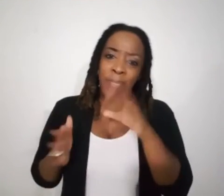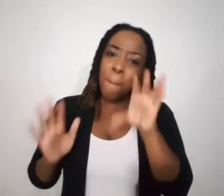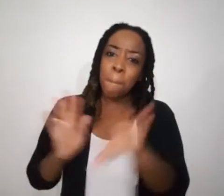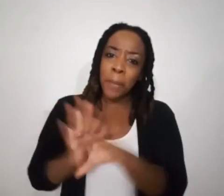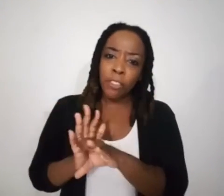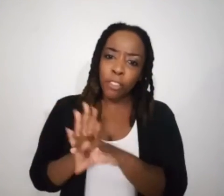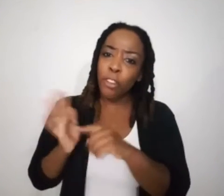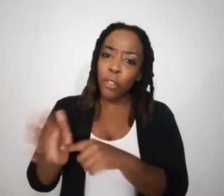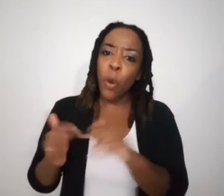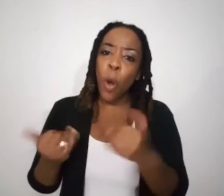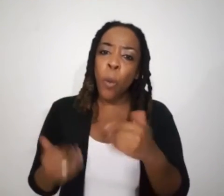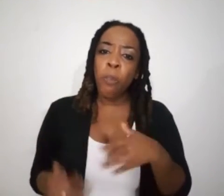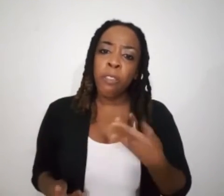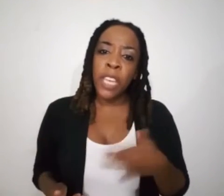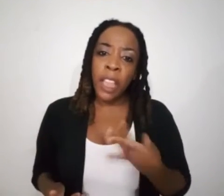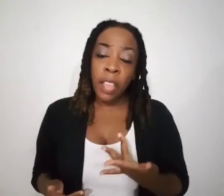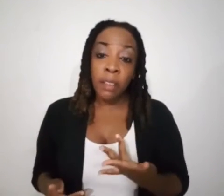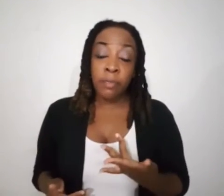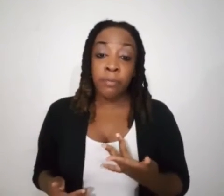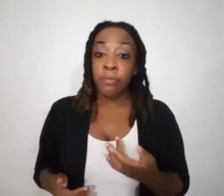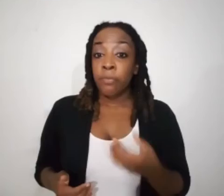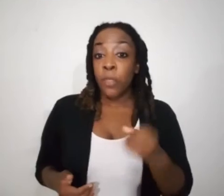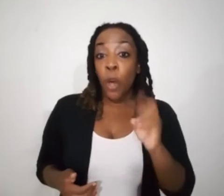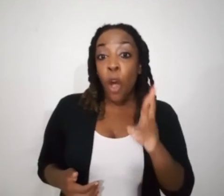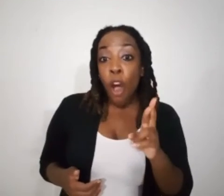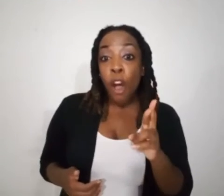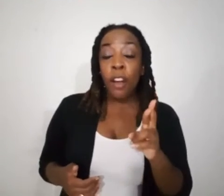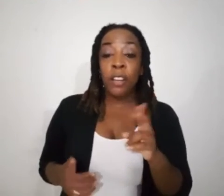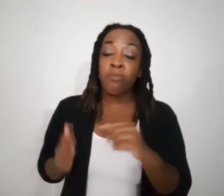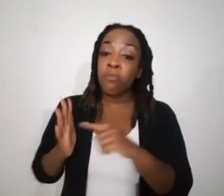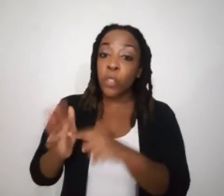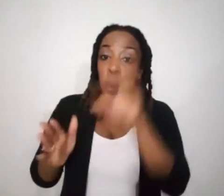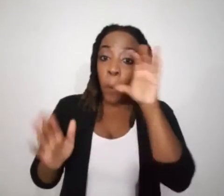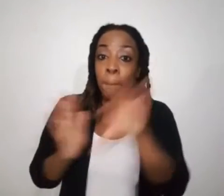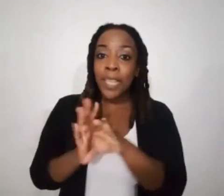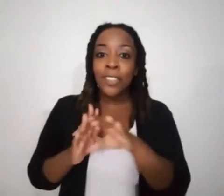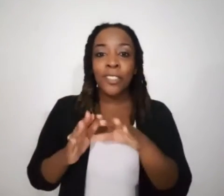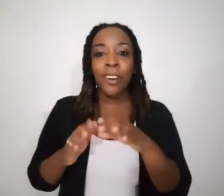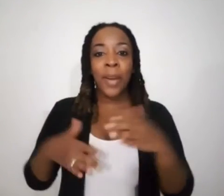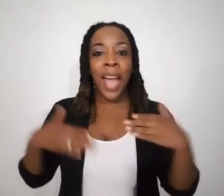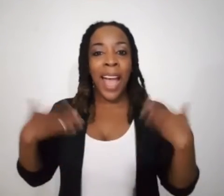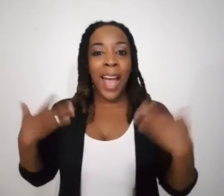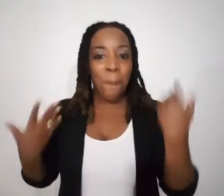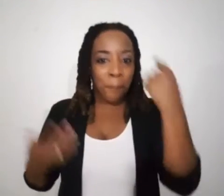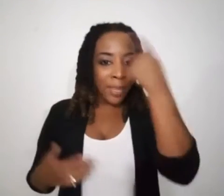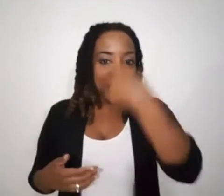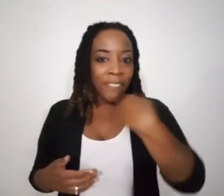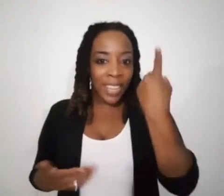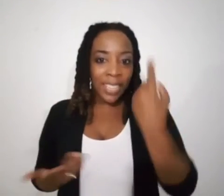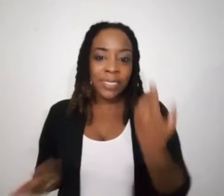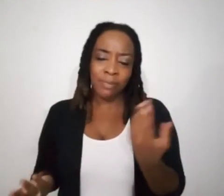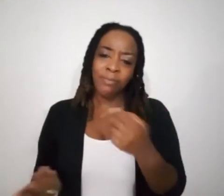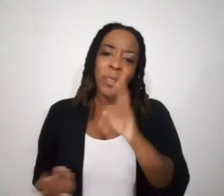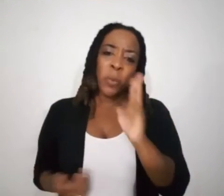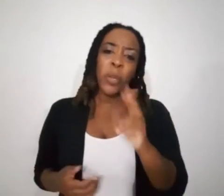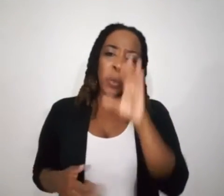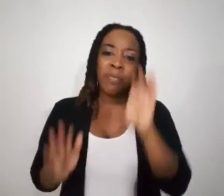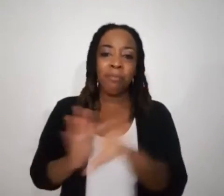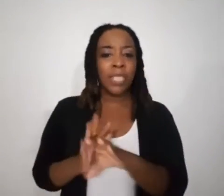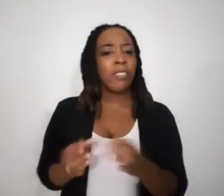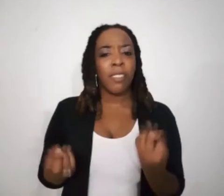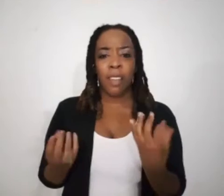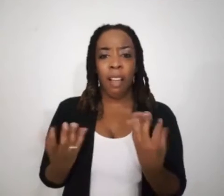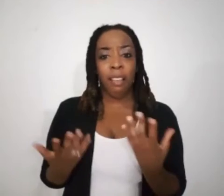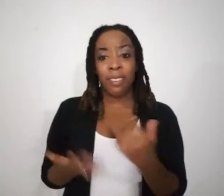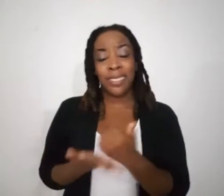doing something that they really, really like. So we use pictures a lot. So that will help